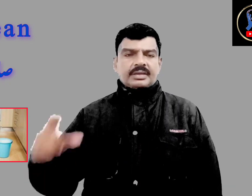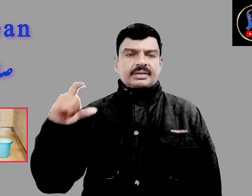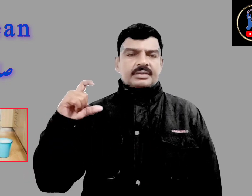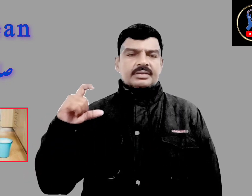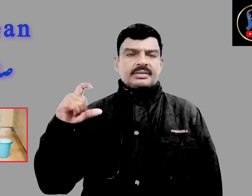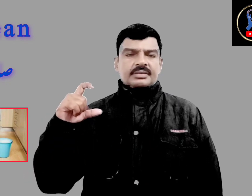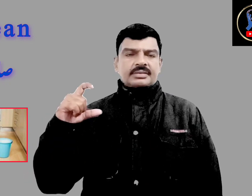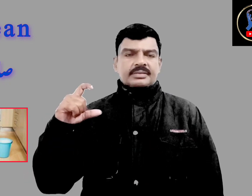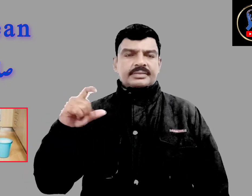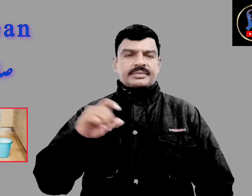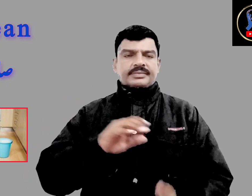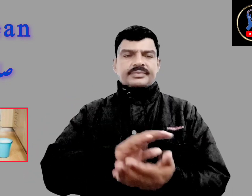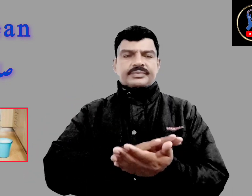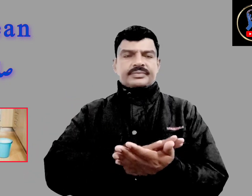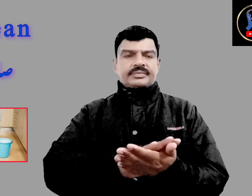clean,